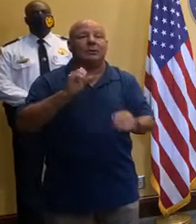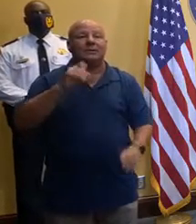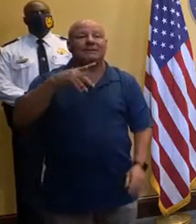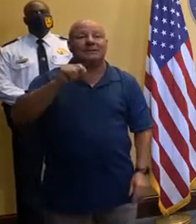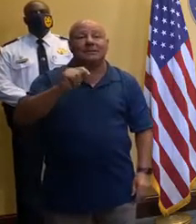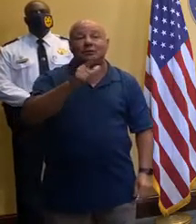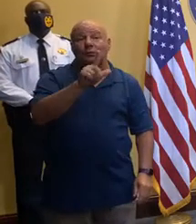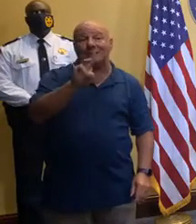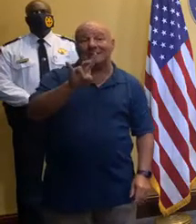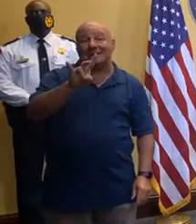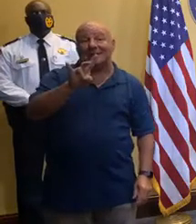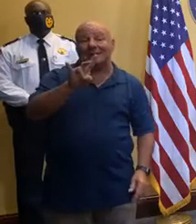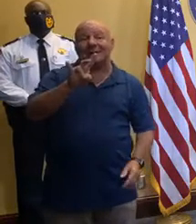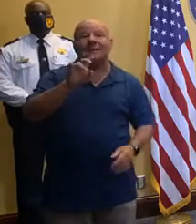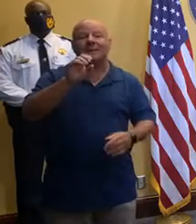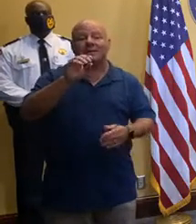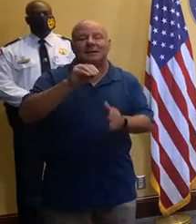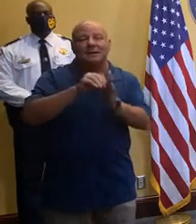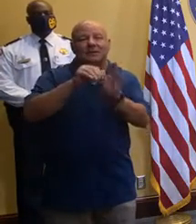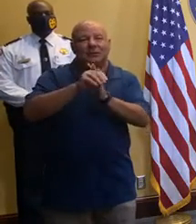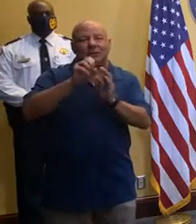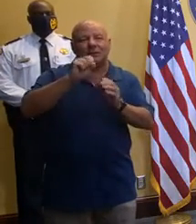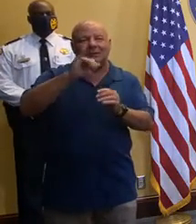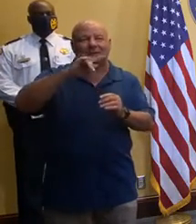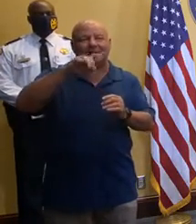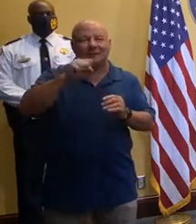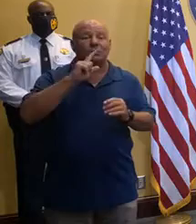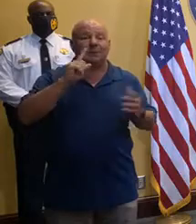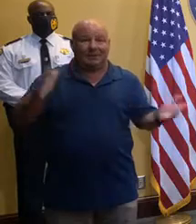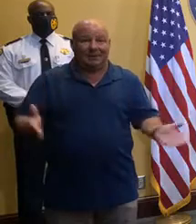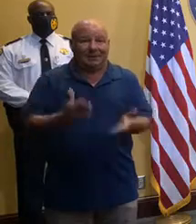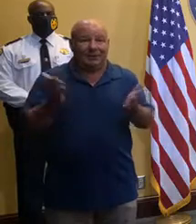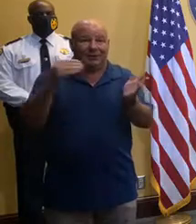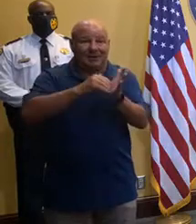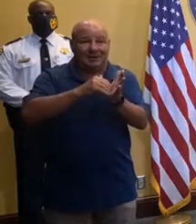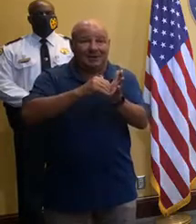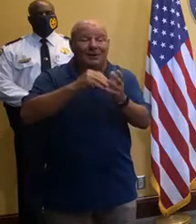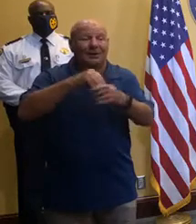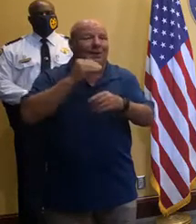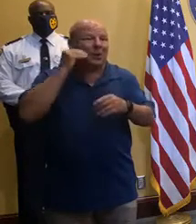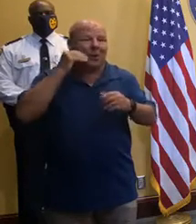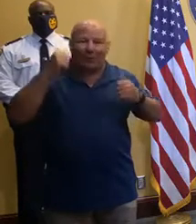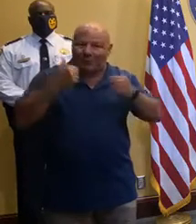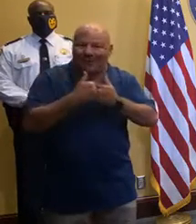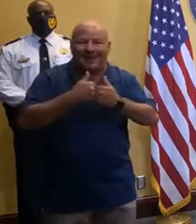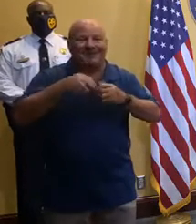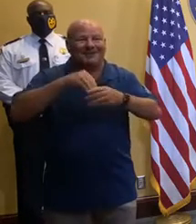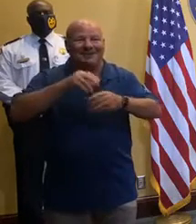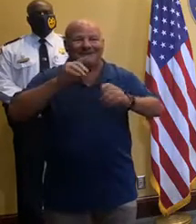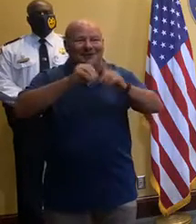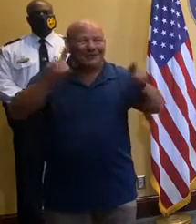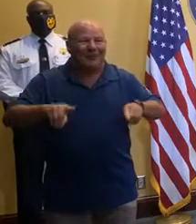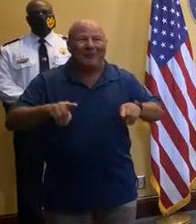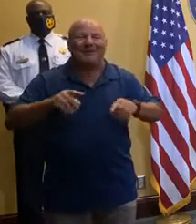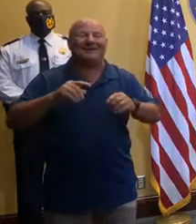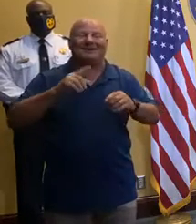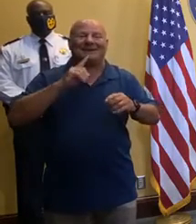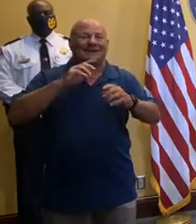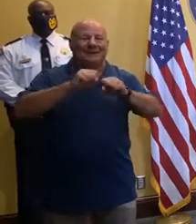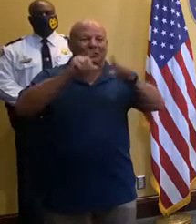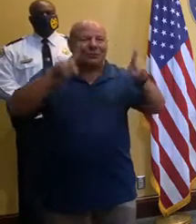the Saints will be here once again with their home game right here in the Dome. We're excited about that as